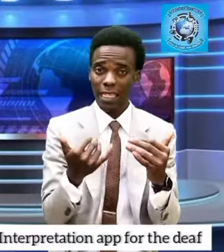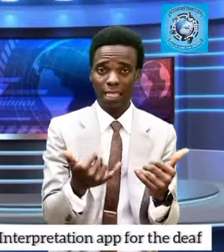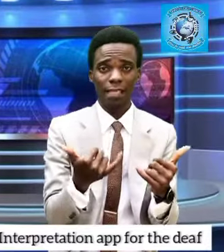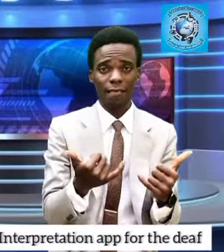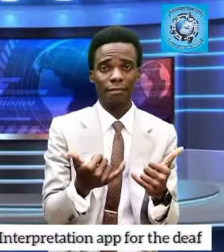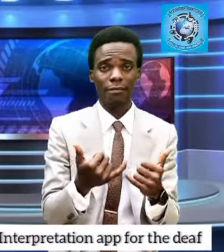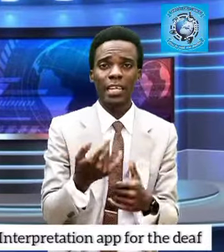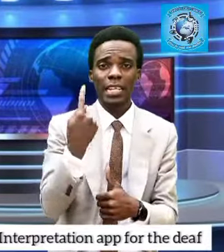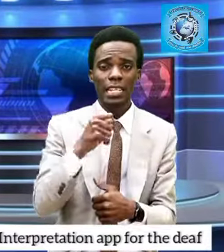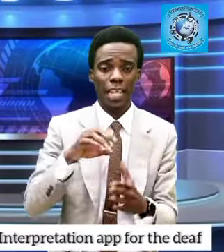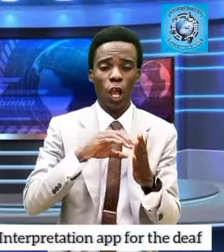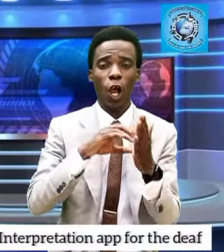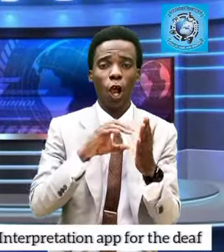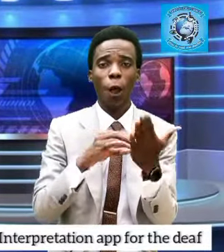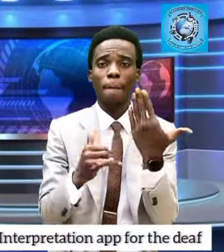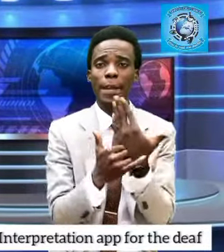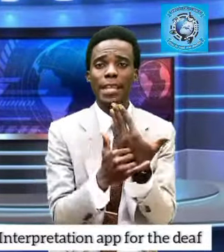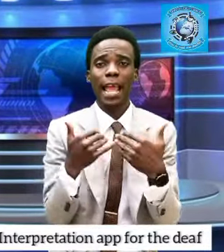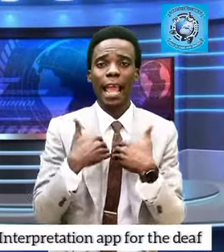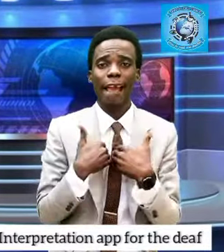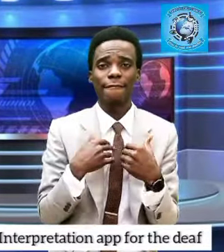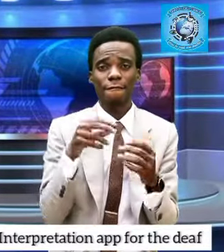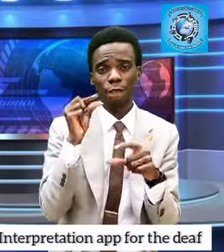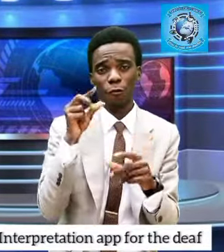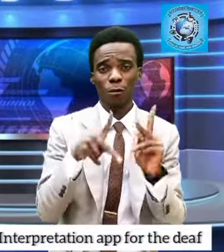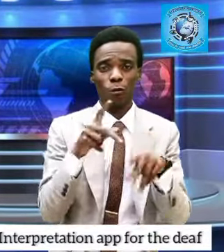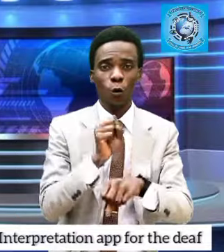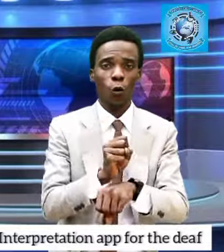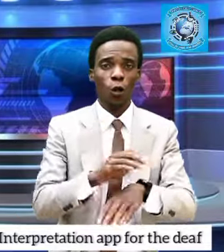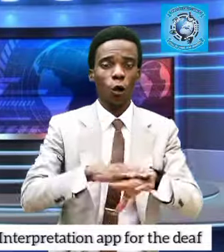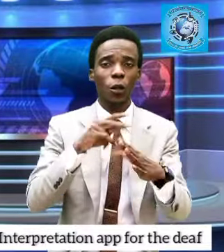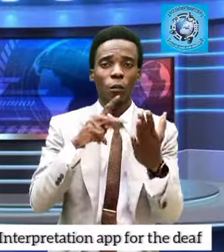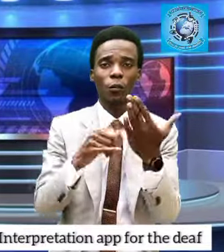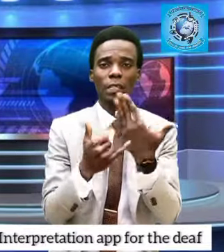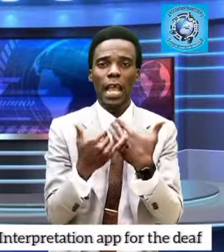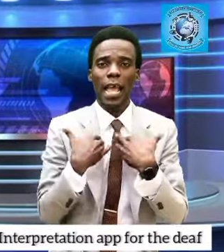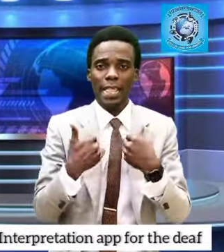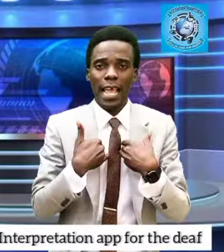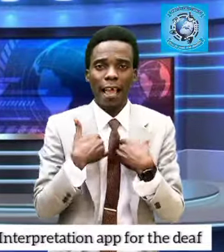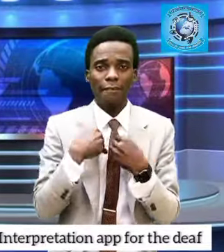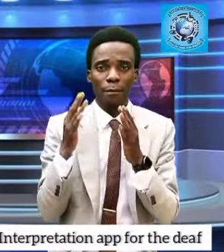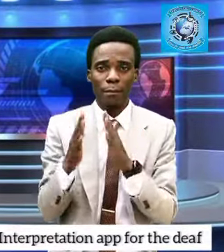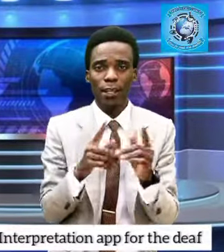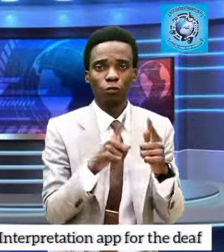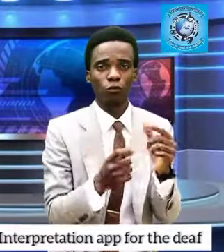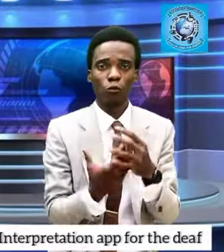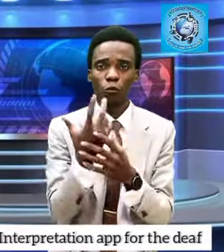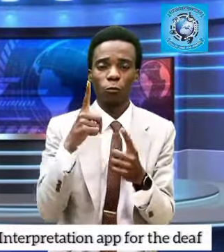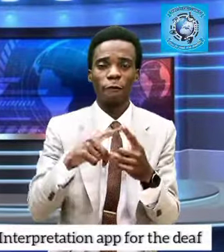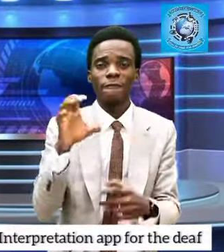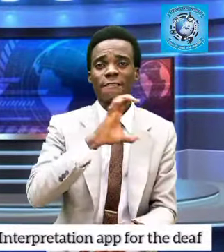Currently, the company has few people working on the project and has aspirations to grow to